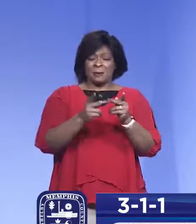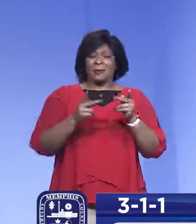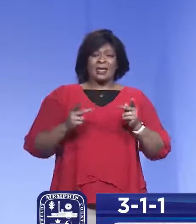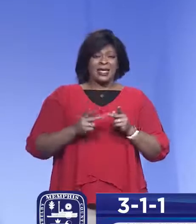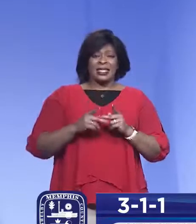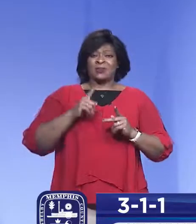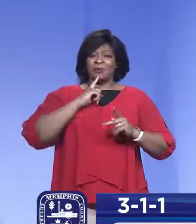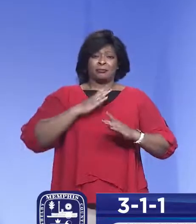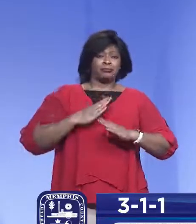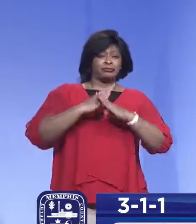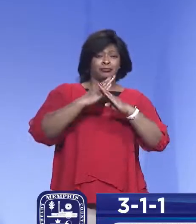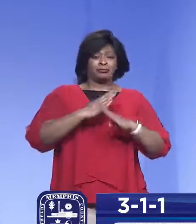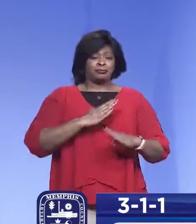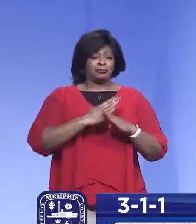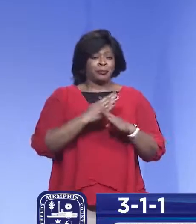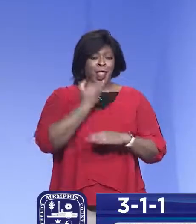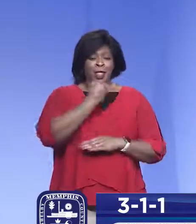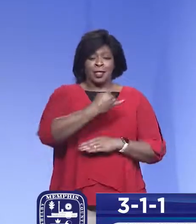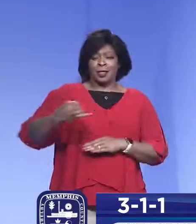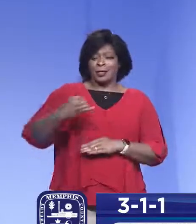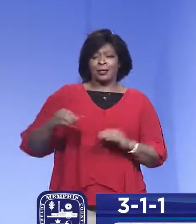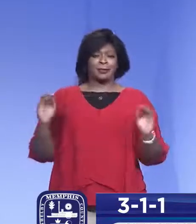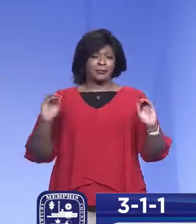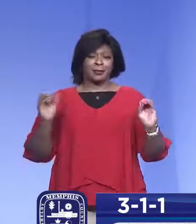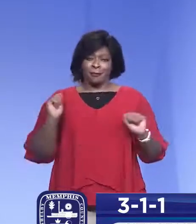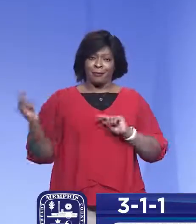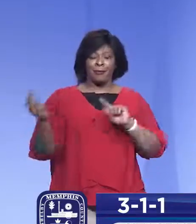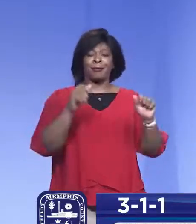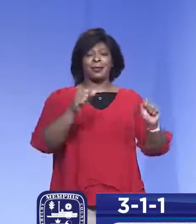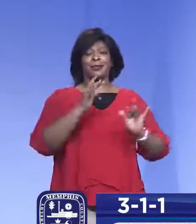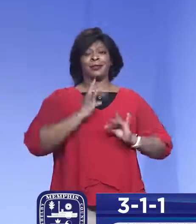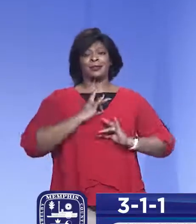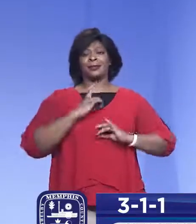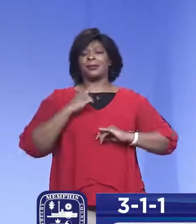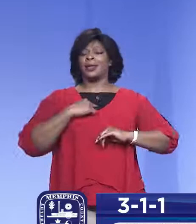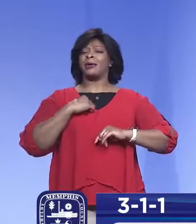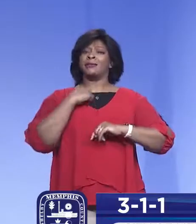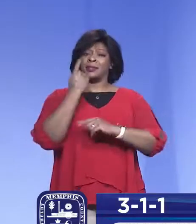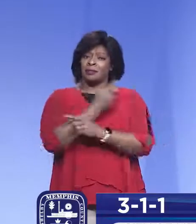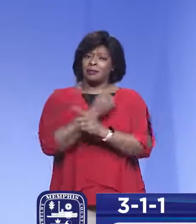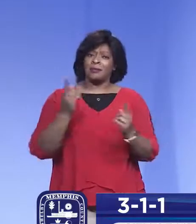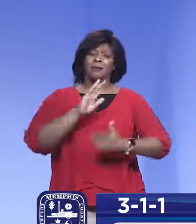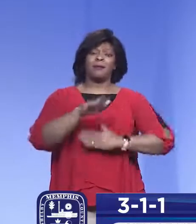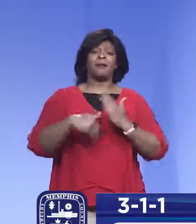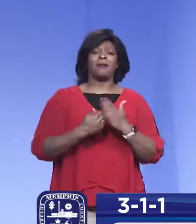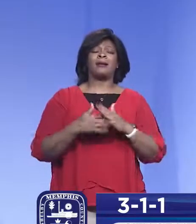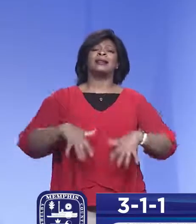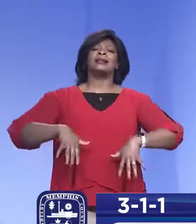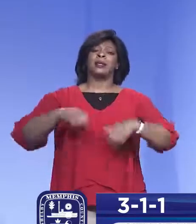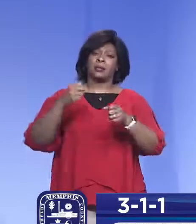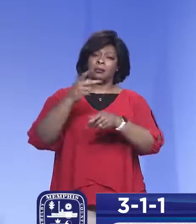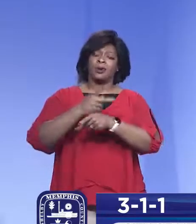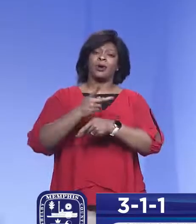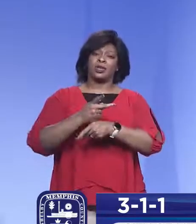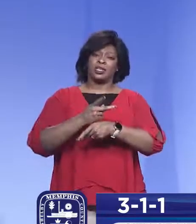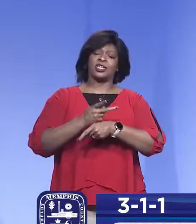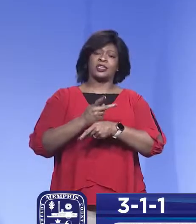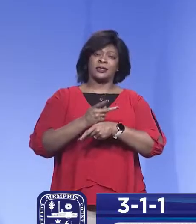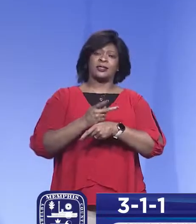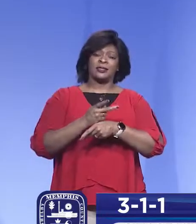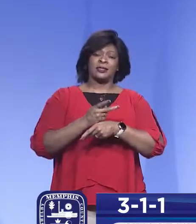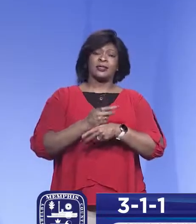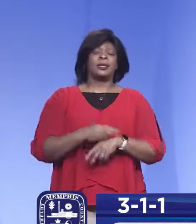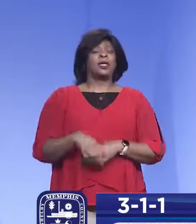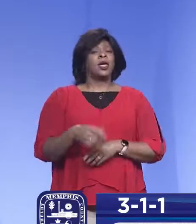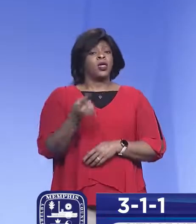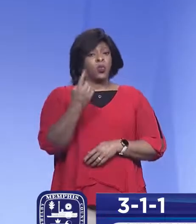from this in our community. And so I implore all of you to take precautions. There is